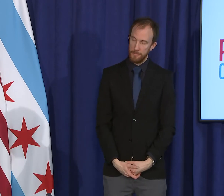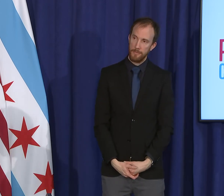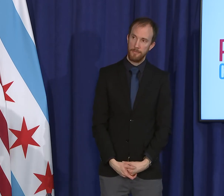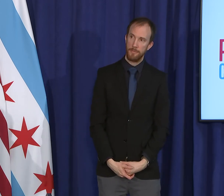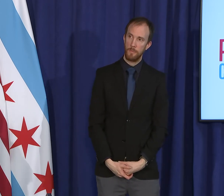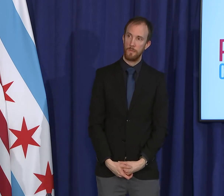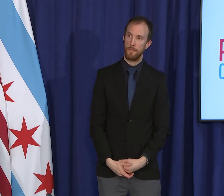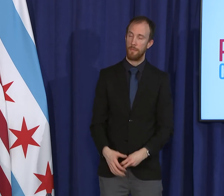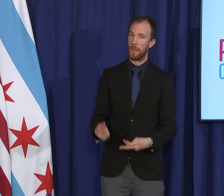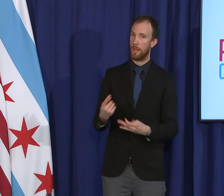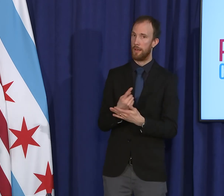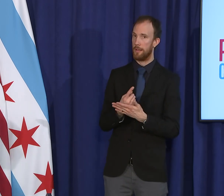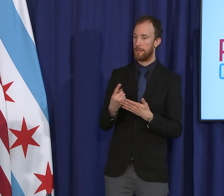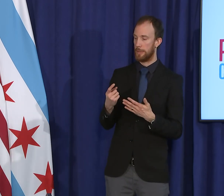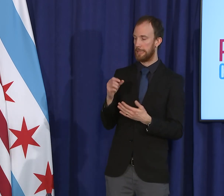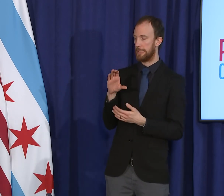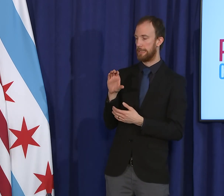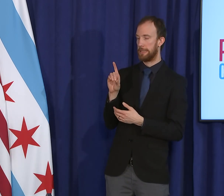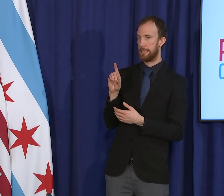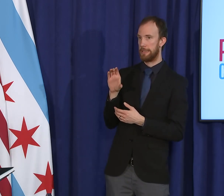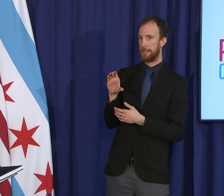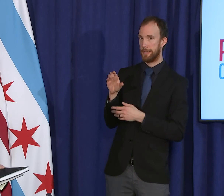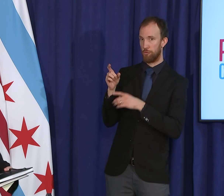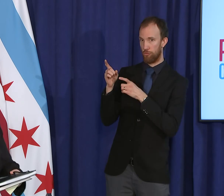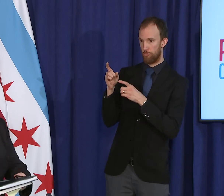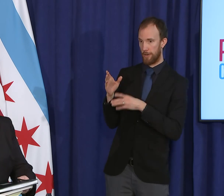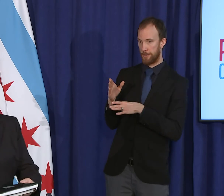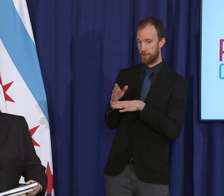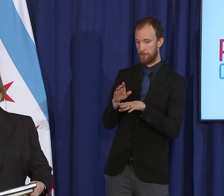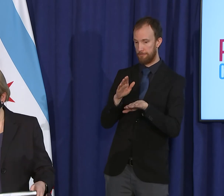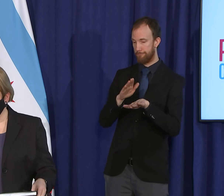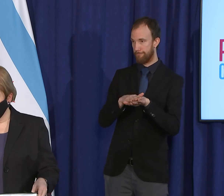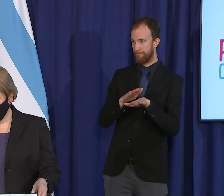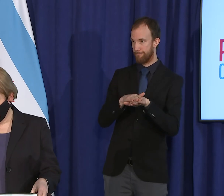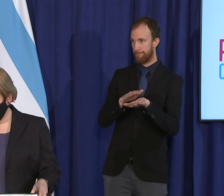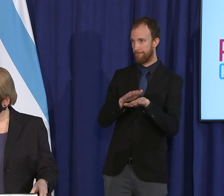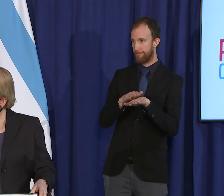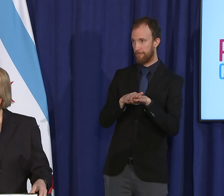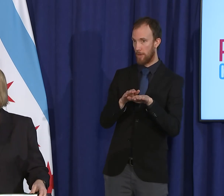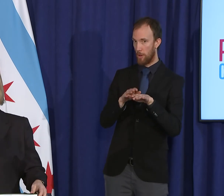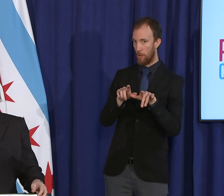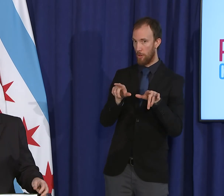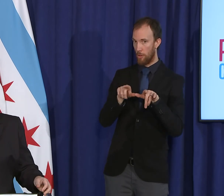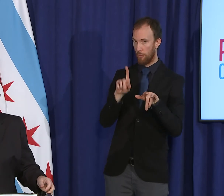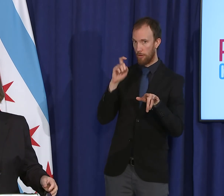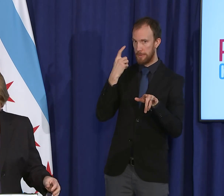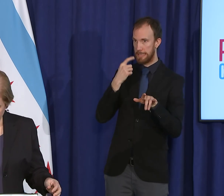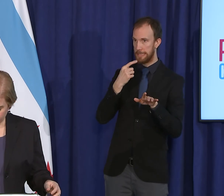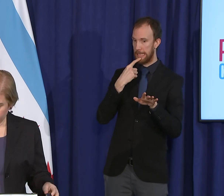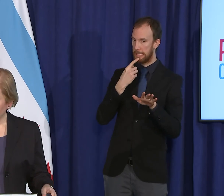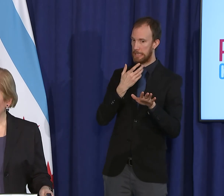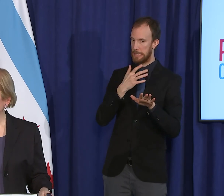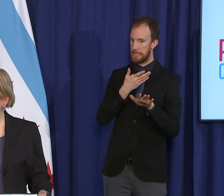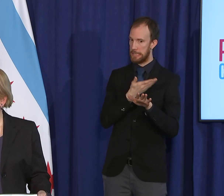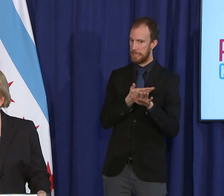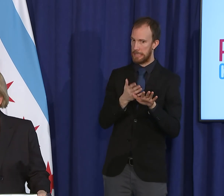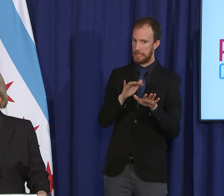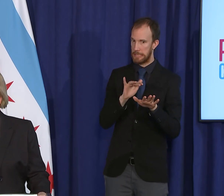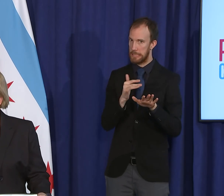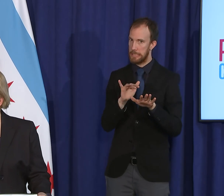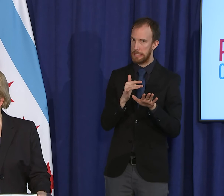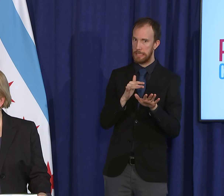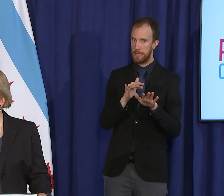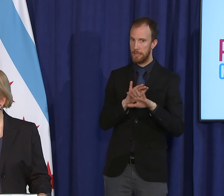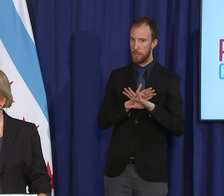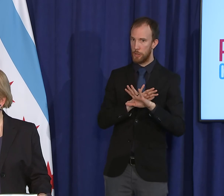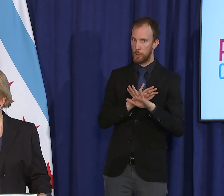Last week, the director of the CDC cautioned local governments things are tenuous. Now is not the time to relax restrictions. Curious